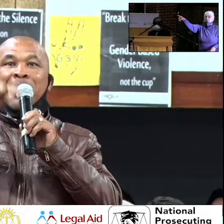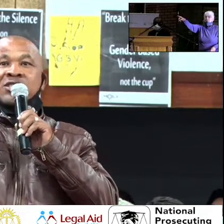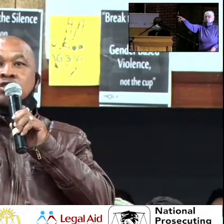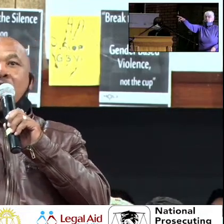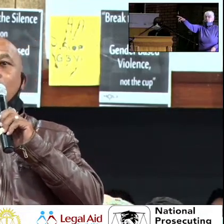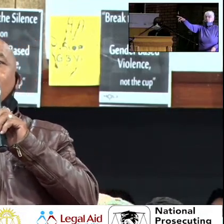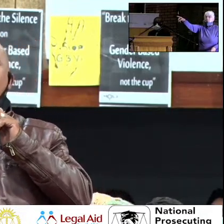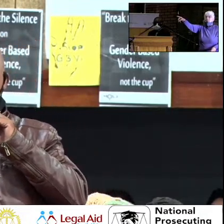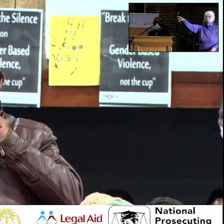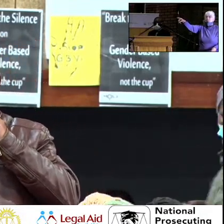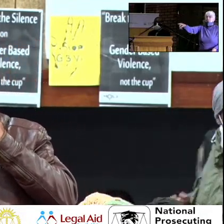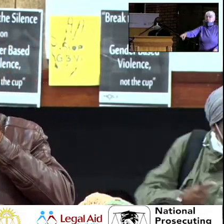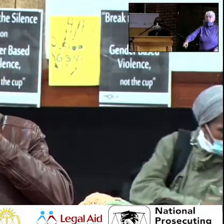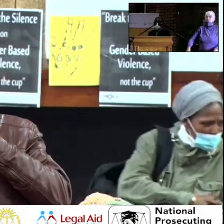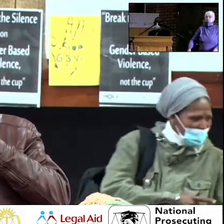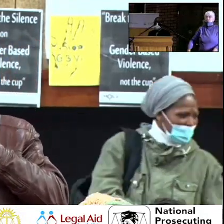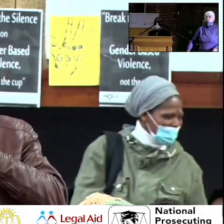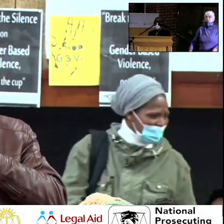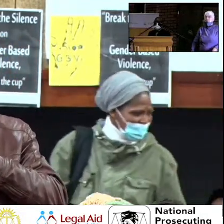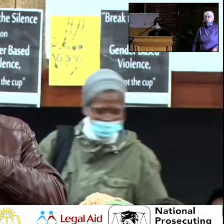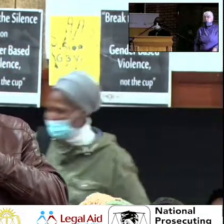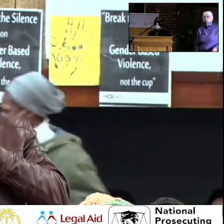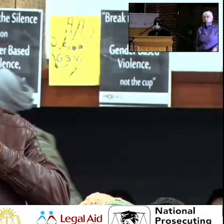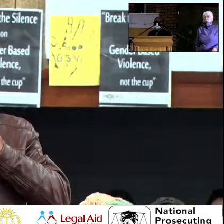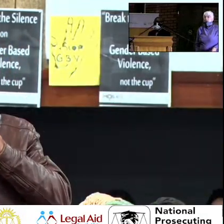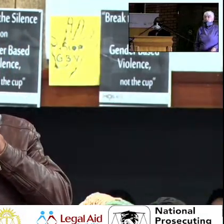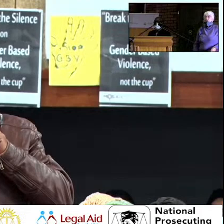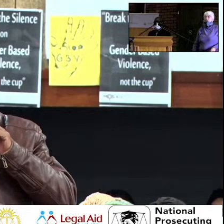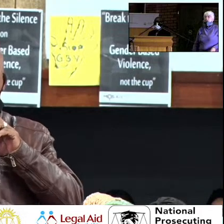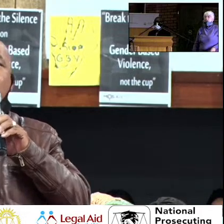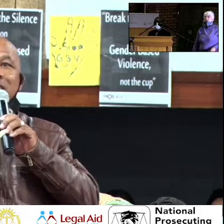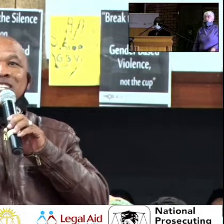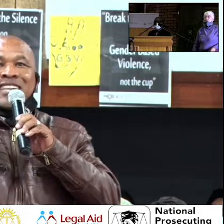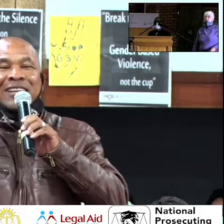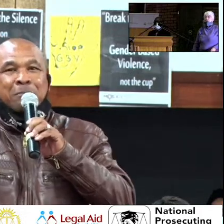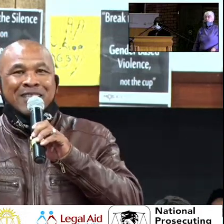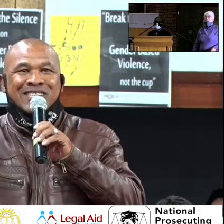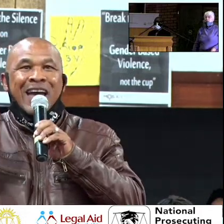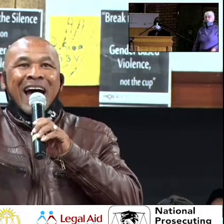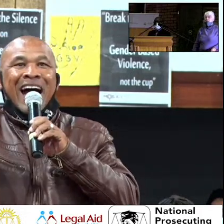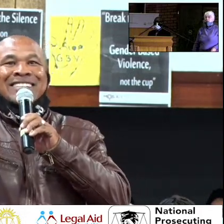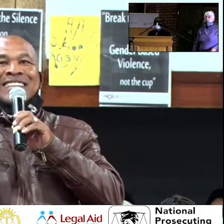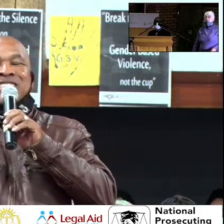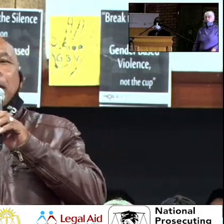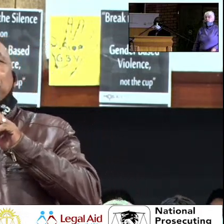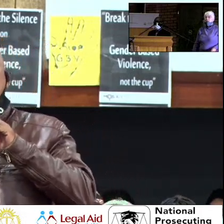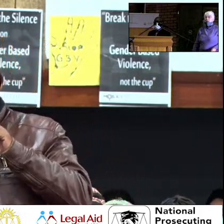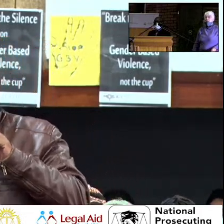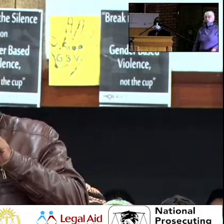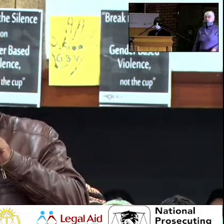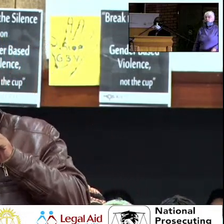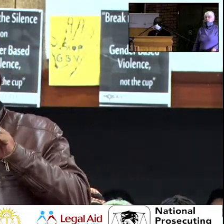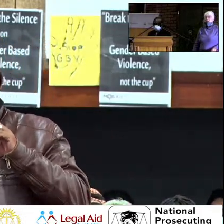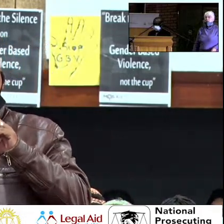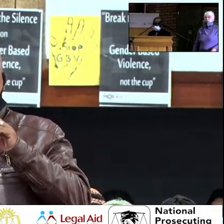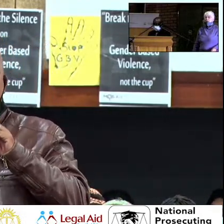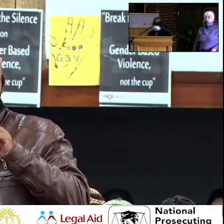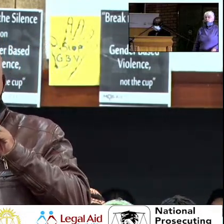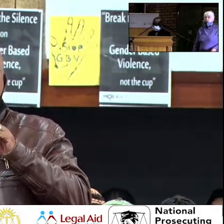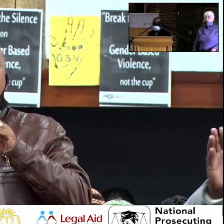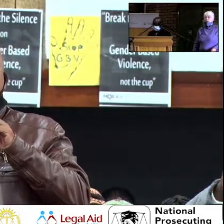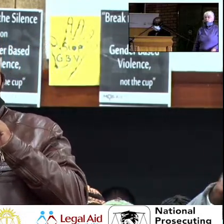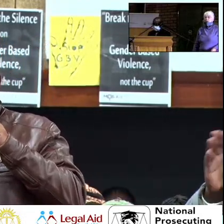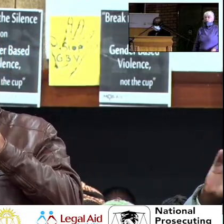people must go give statements there because statements are disappearing at